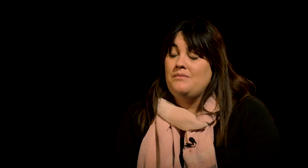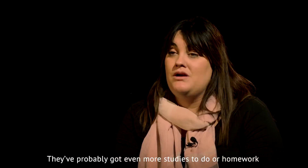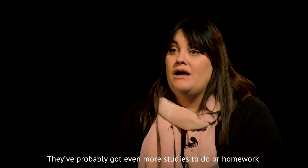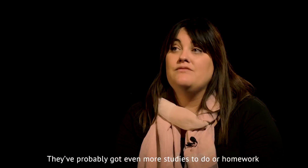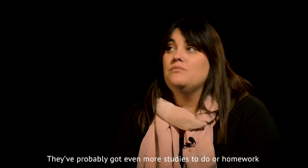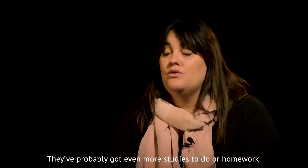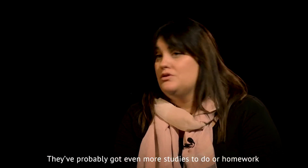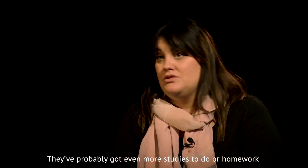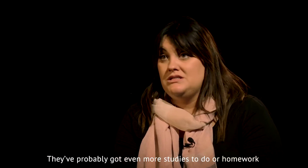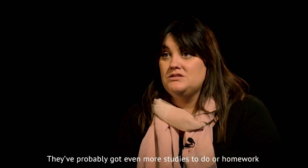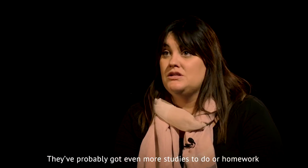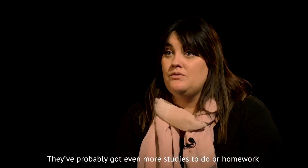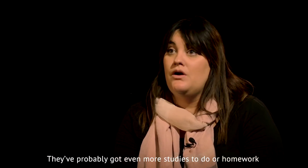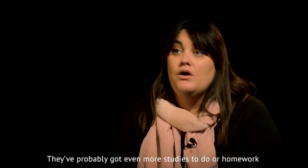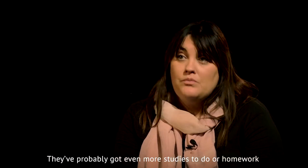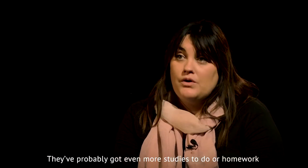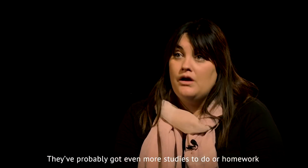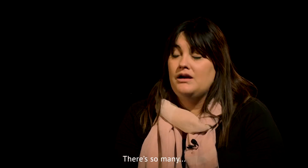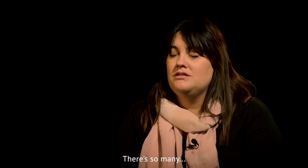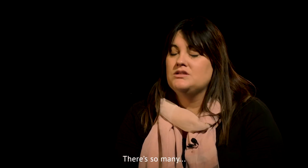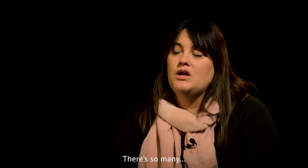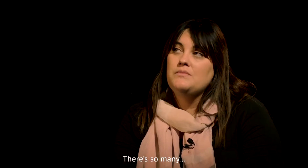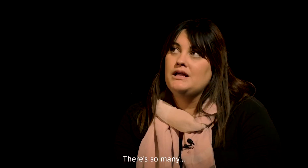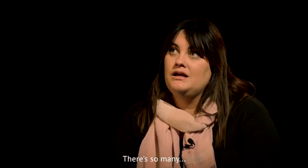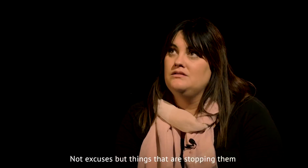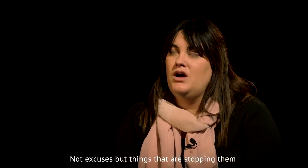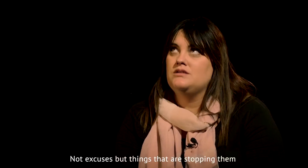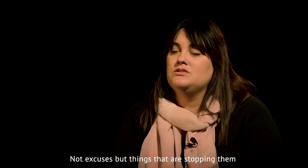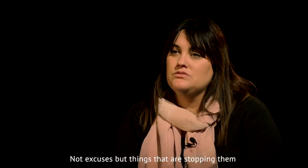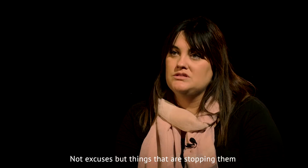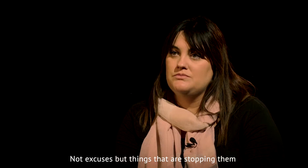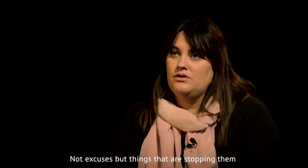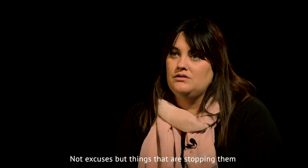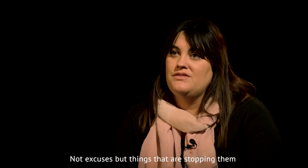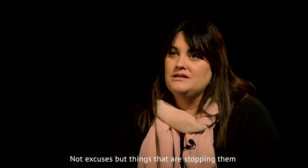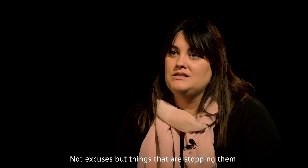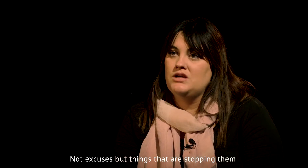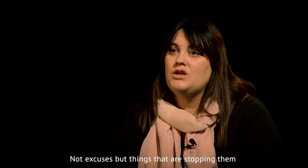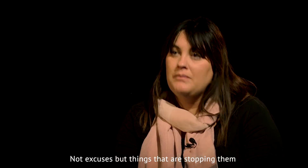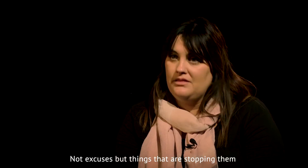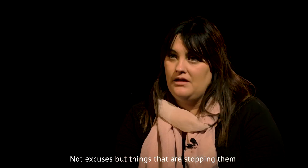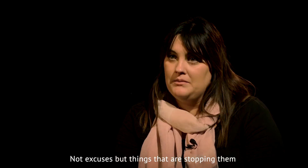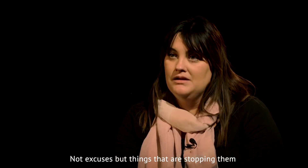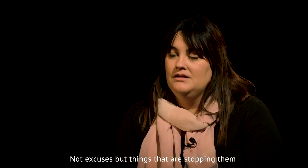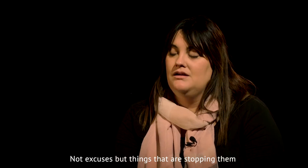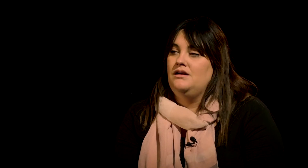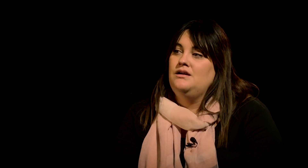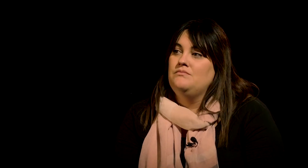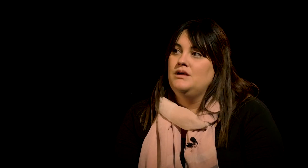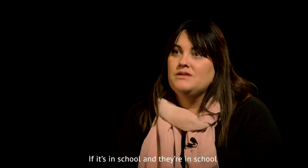probably got even more studies to do or homework. There's so many, not excuses, but things that are stopping them. If it's